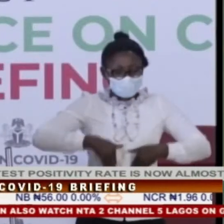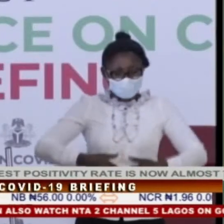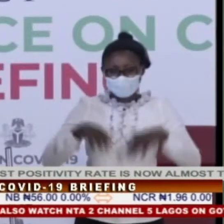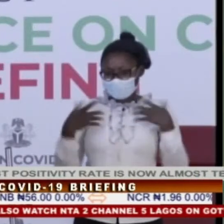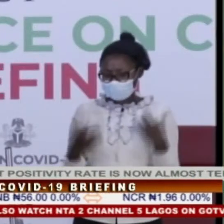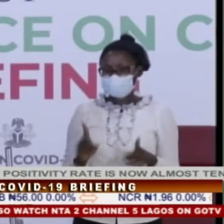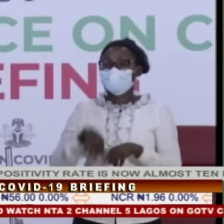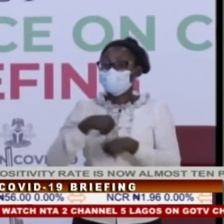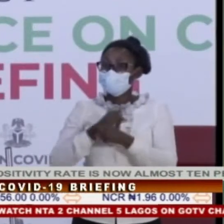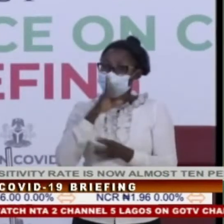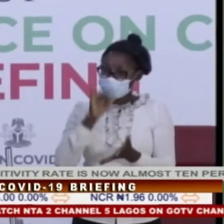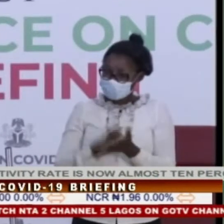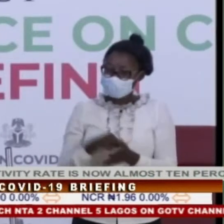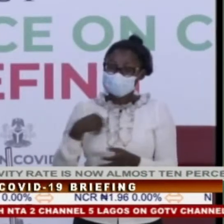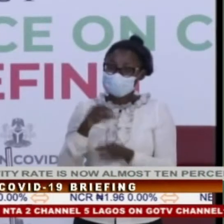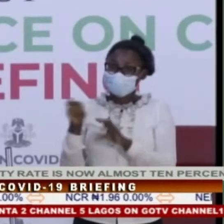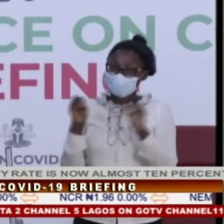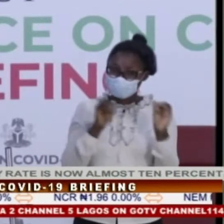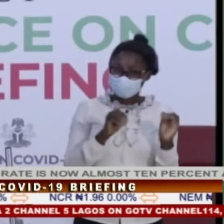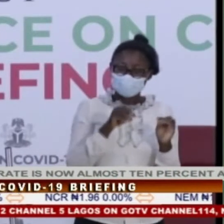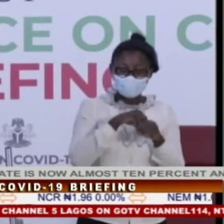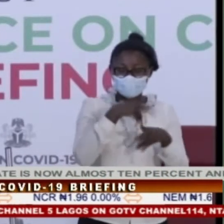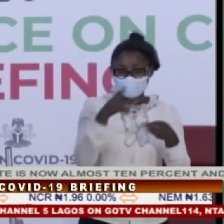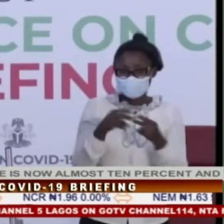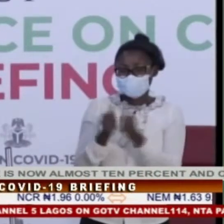regulations, which will be of